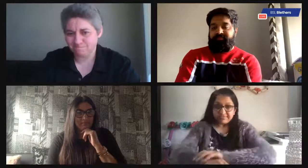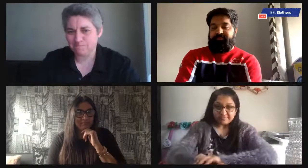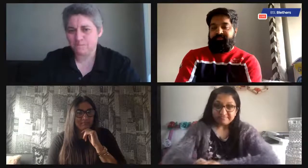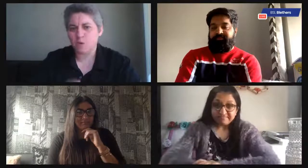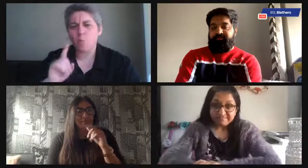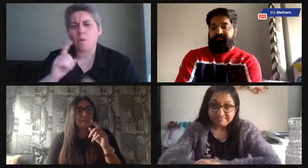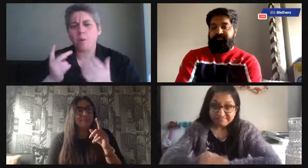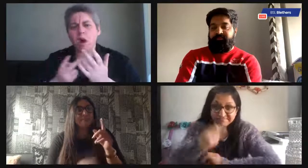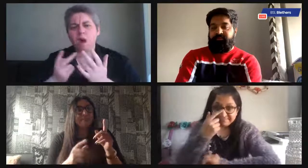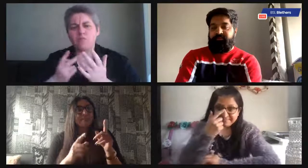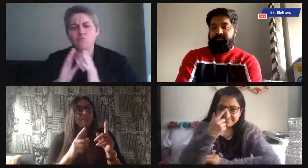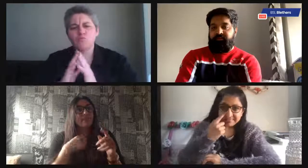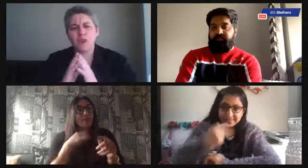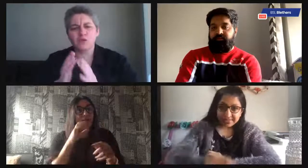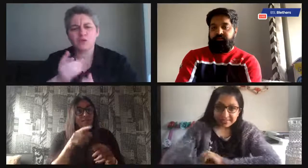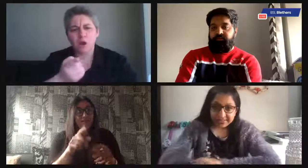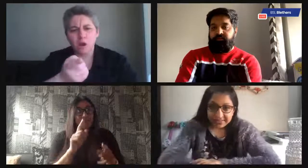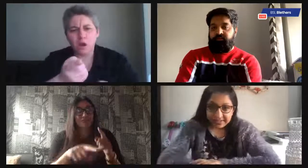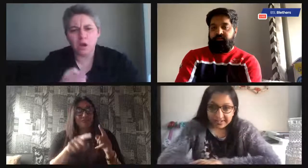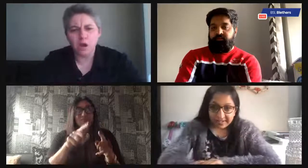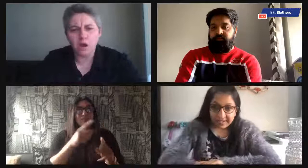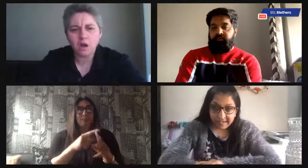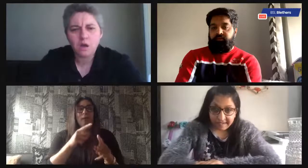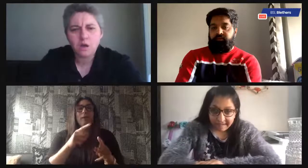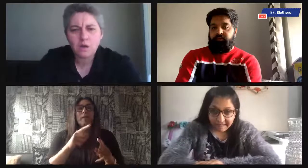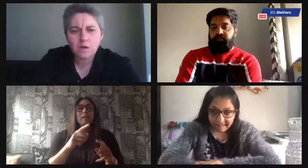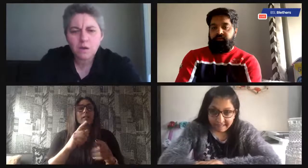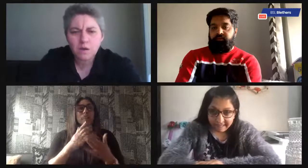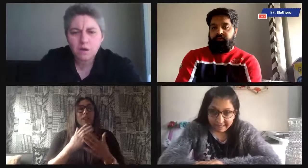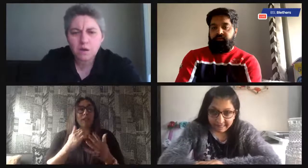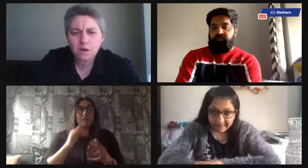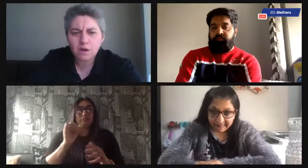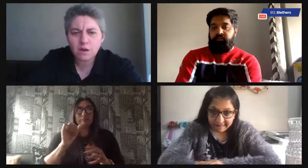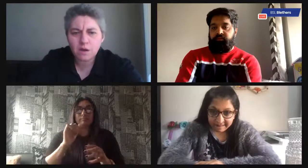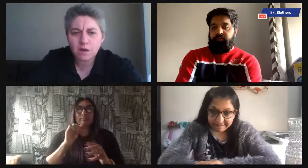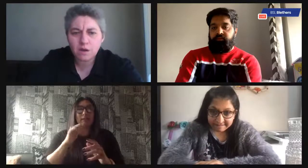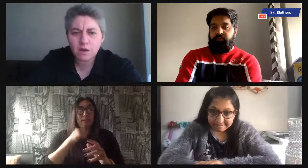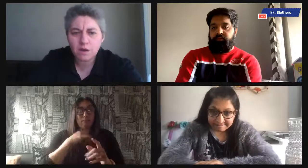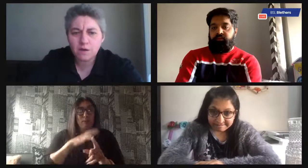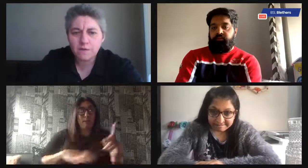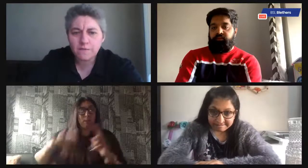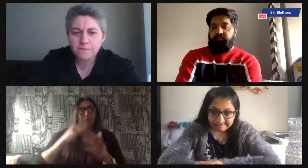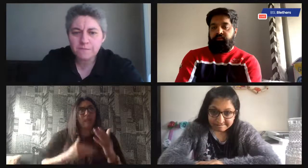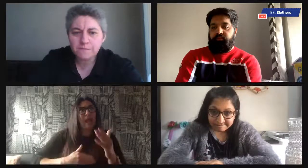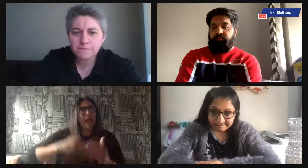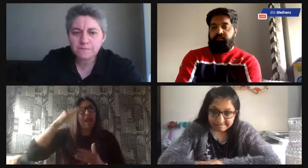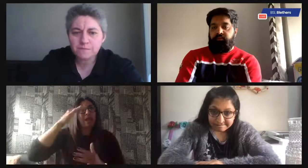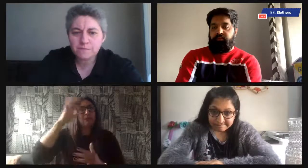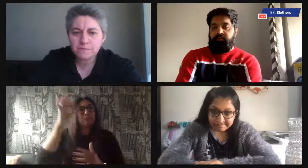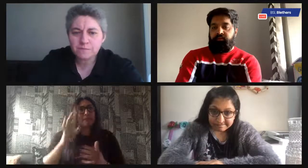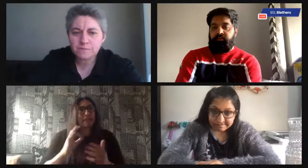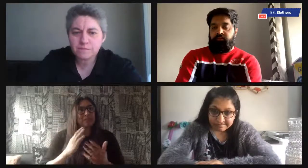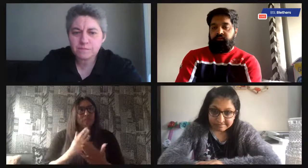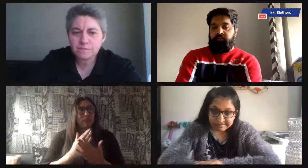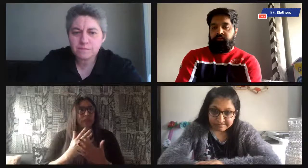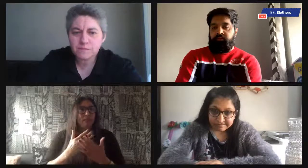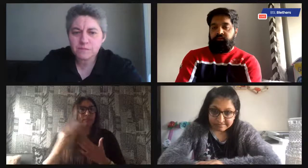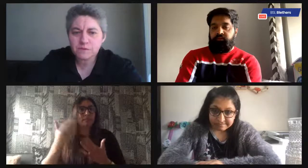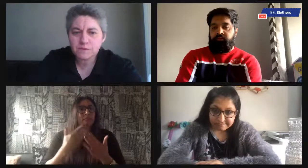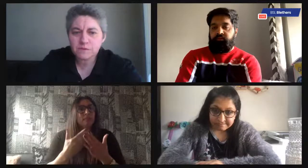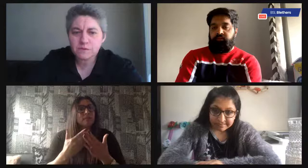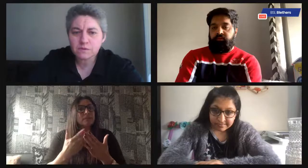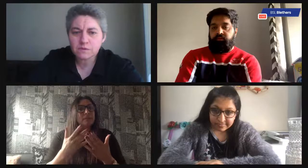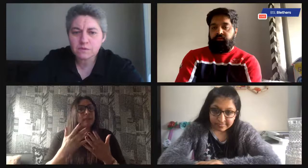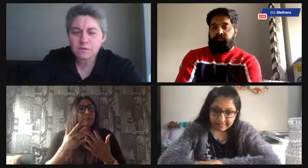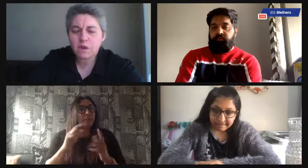usually families and extended families that get together. Yeah, Avril, there's other things that in the